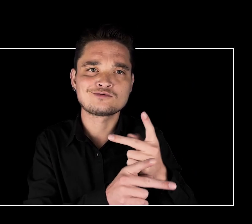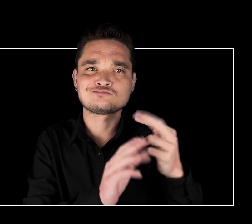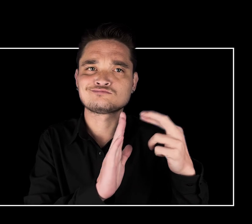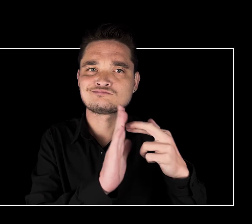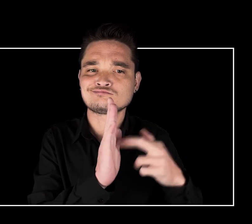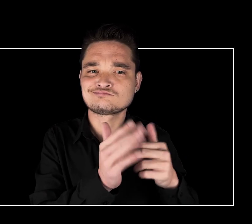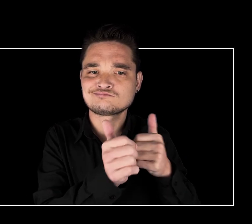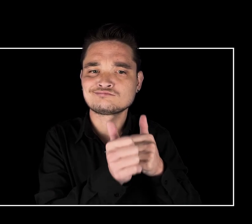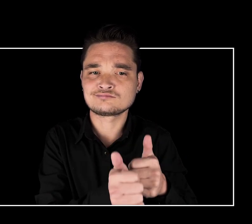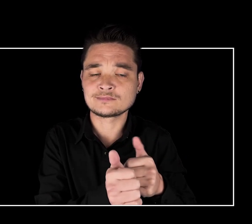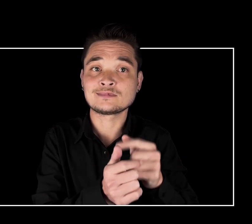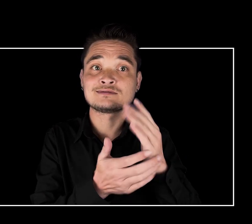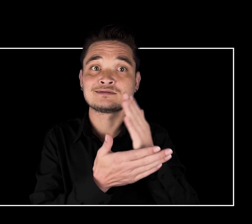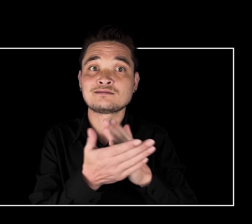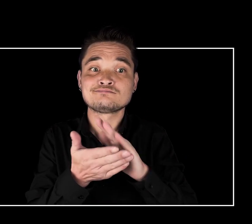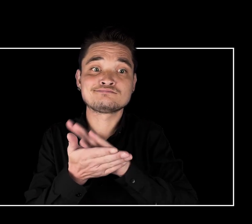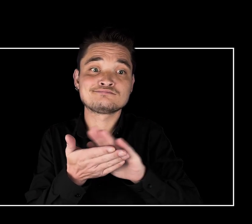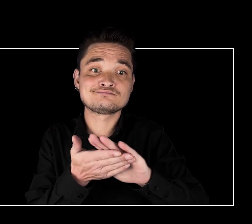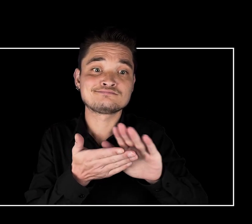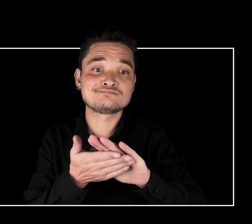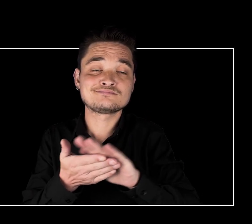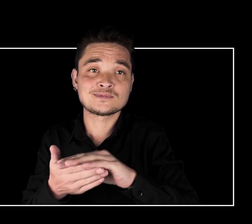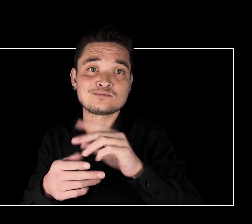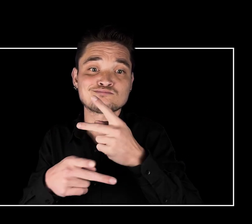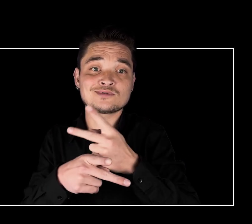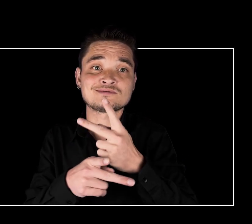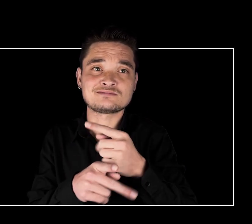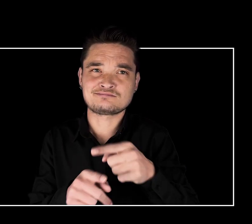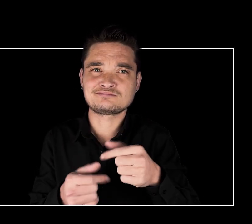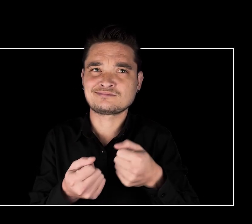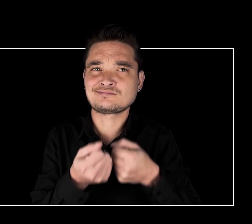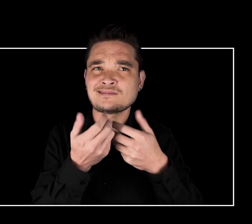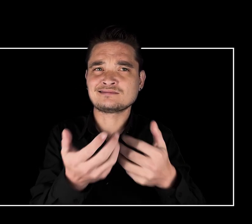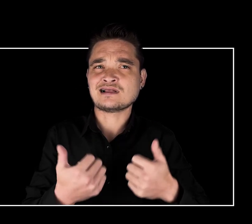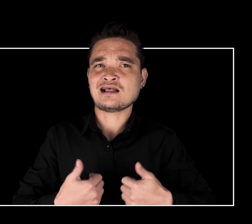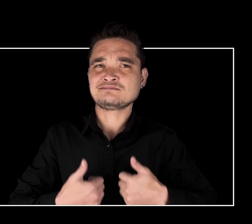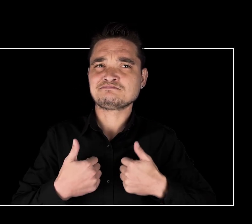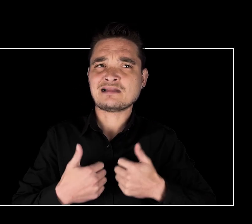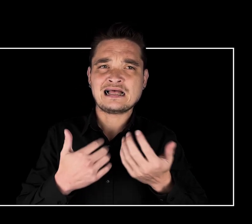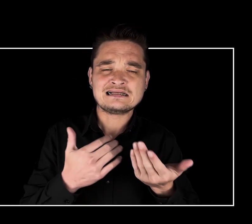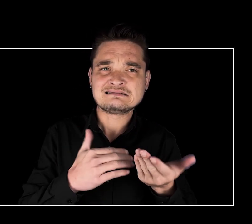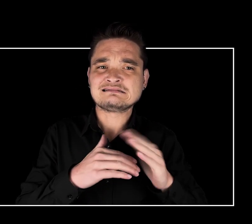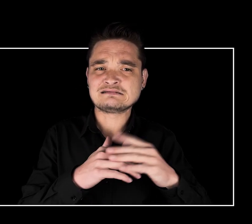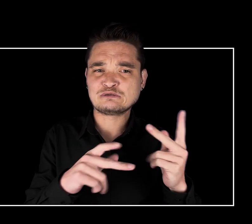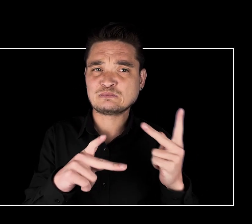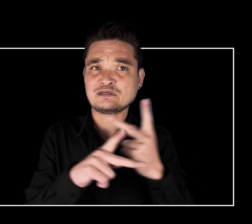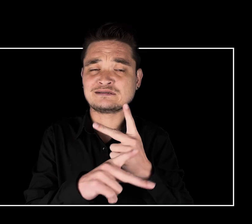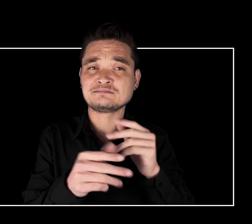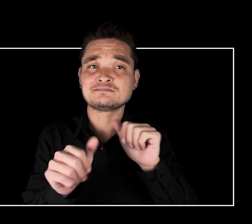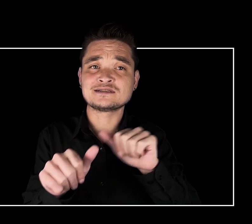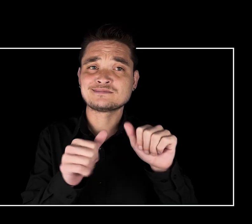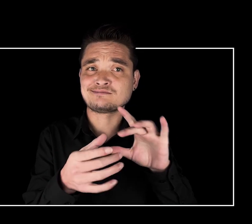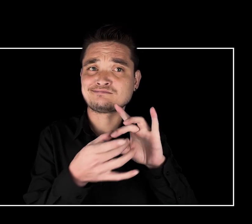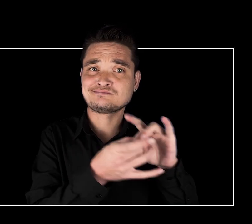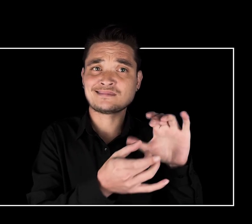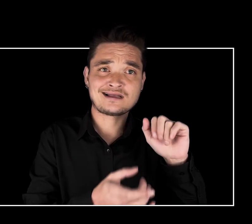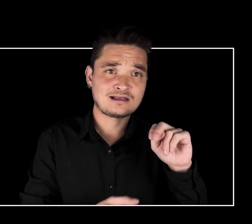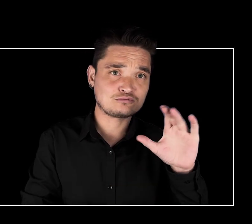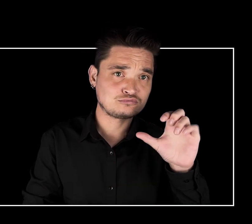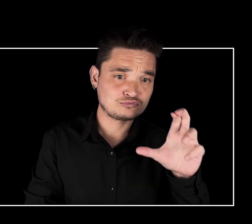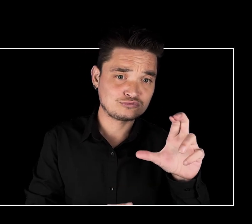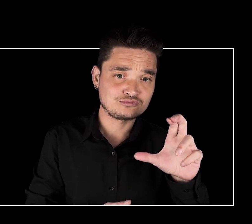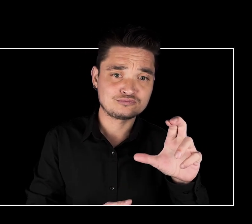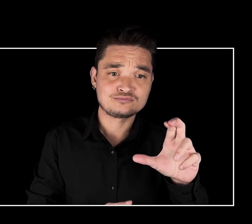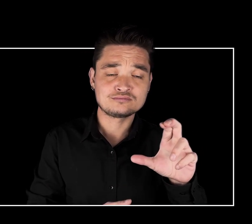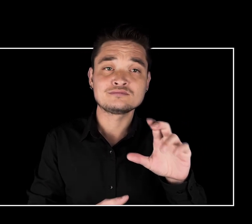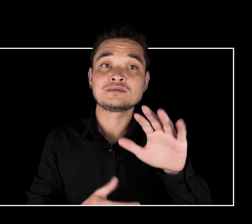and disinfecting products can cause or worsen asthma. Some are linked with cancer. Babies and